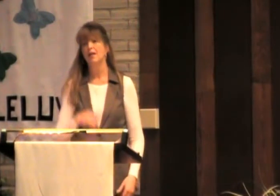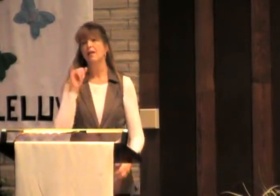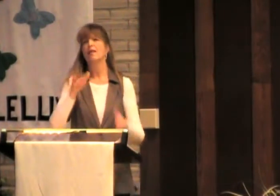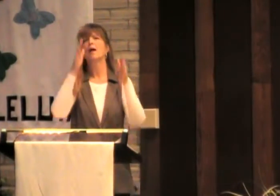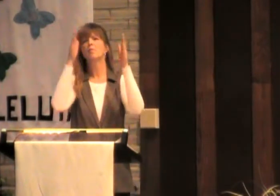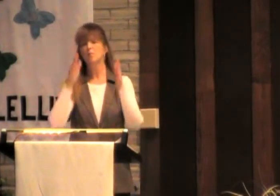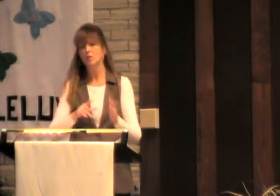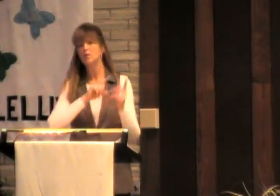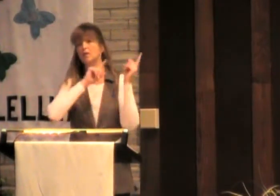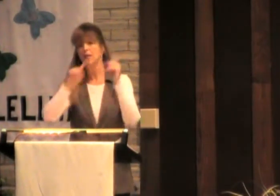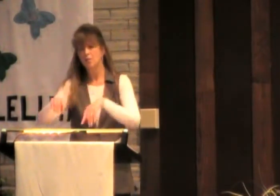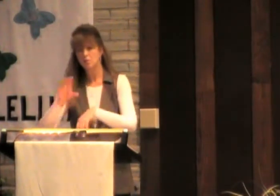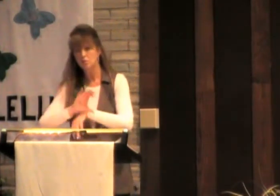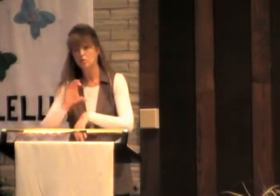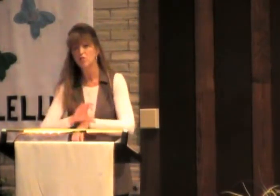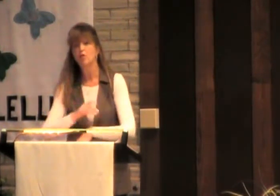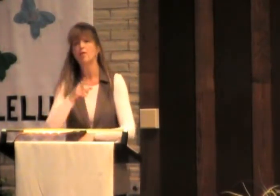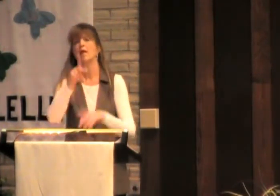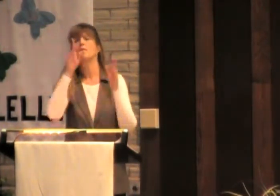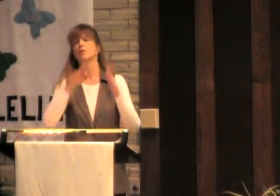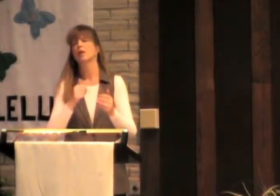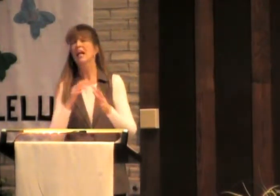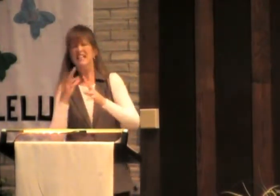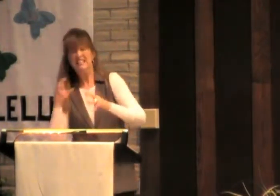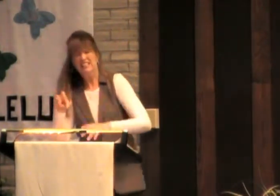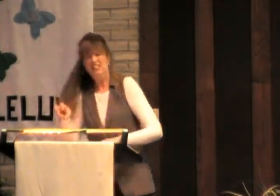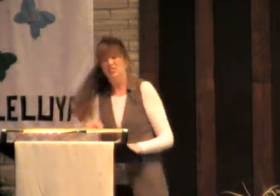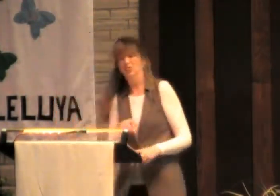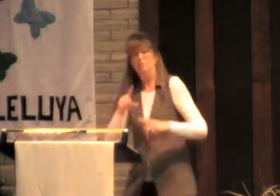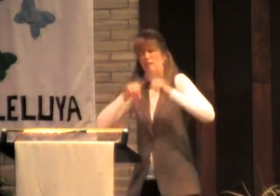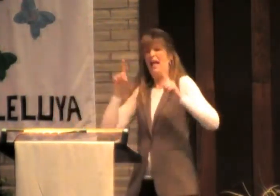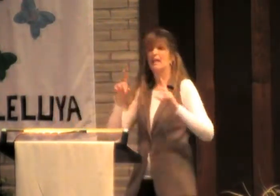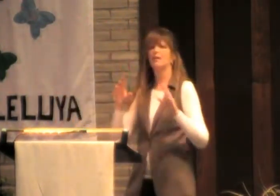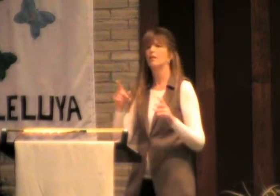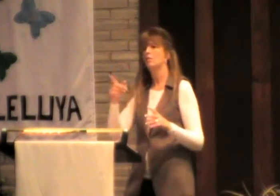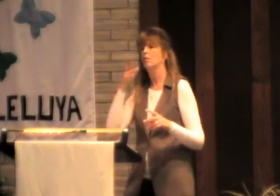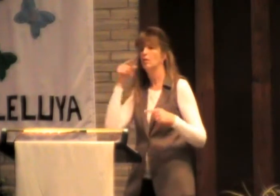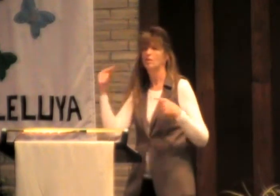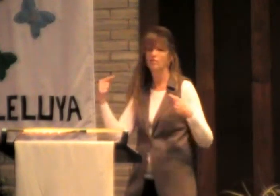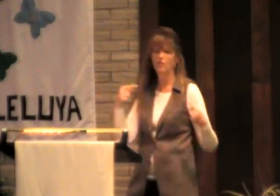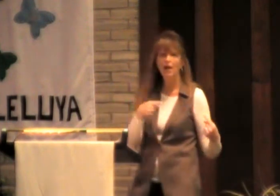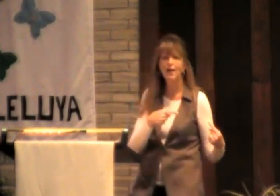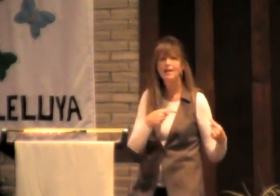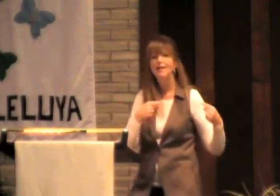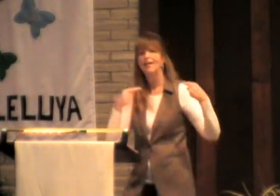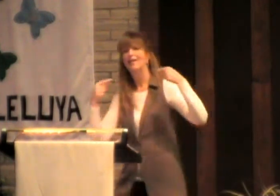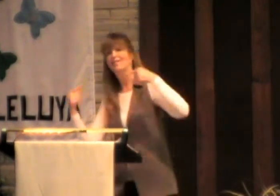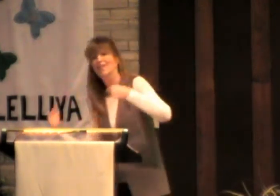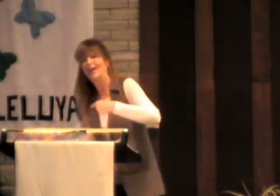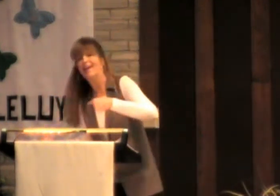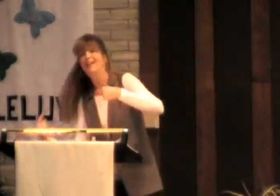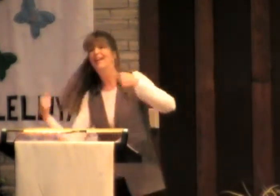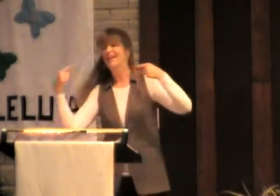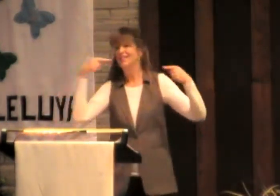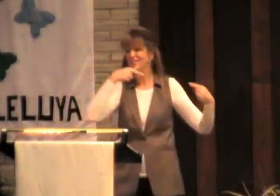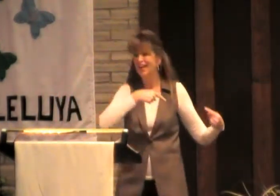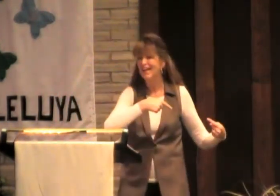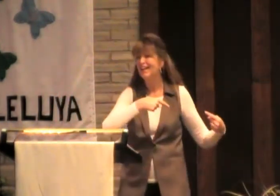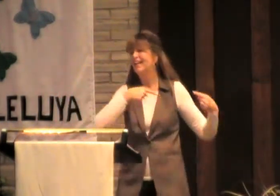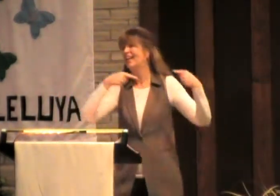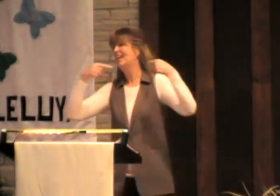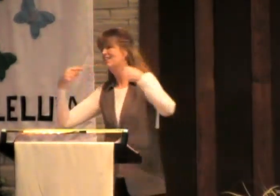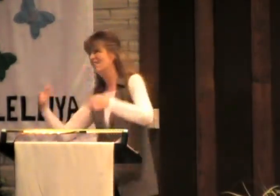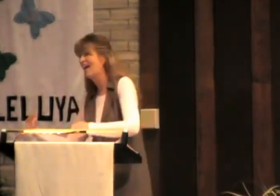is a good person. That person came to church. That person, and then you go back to the other thing. But man, it's constantly a